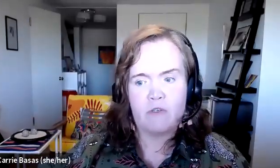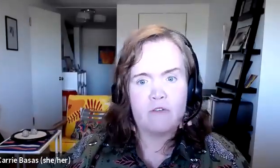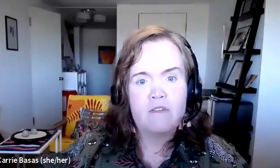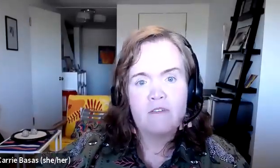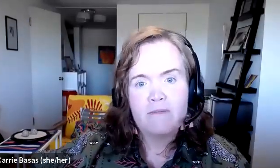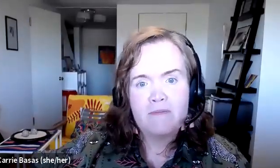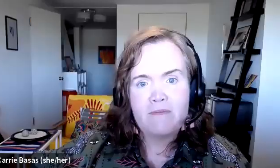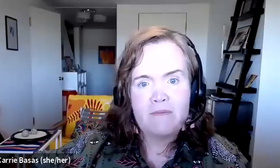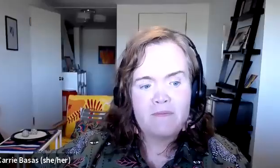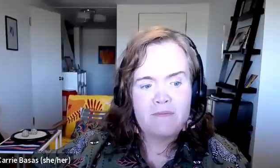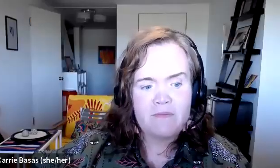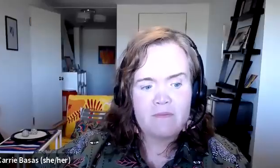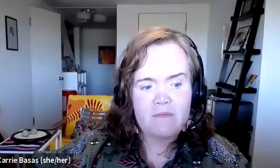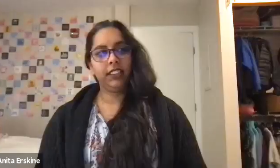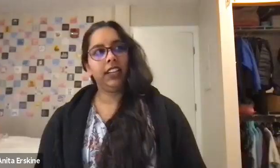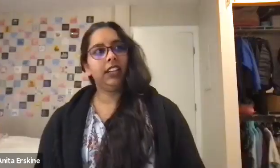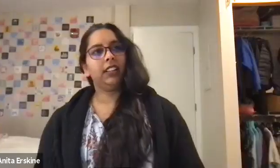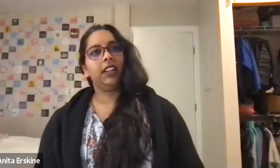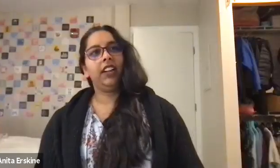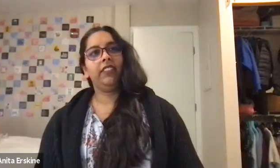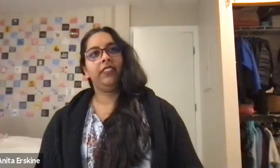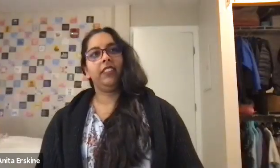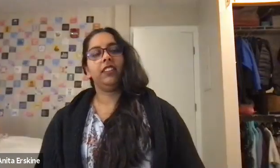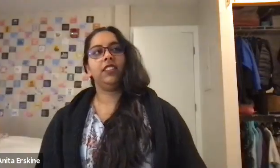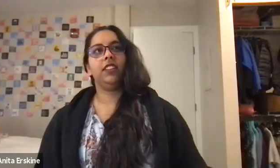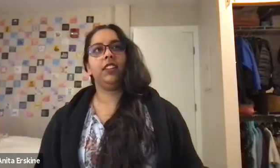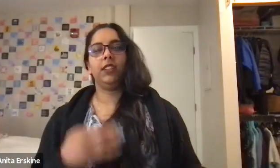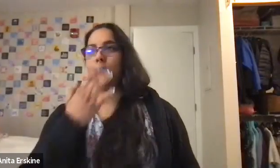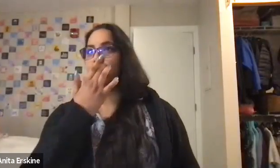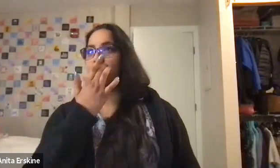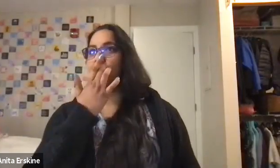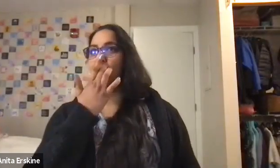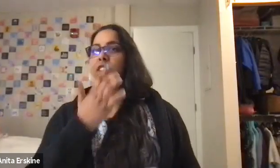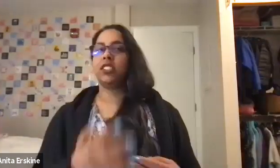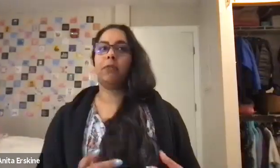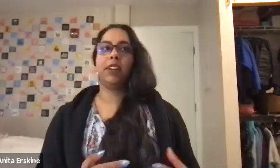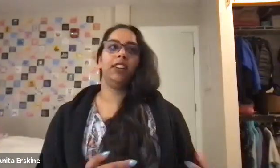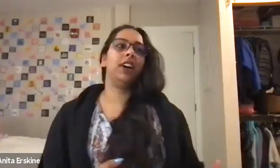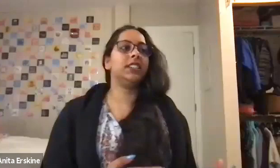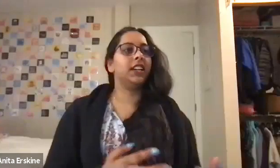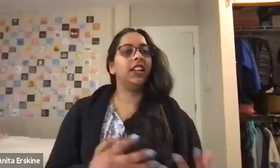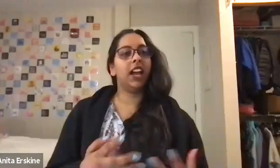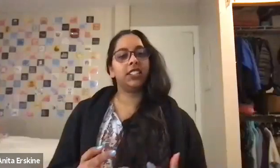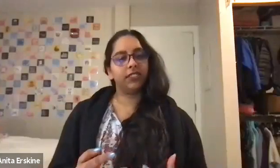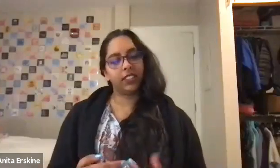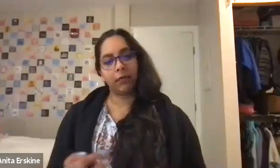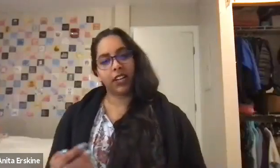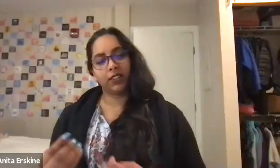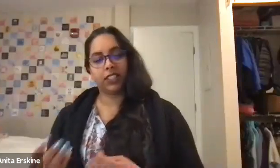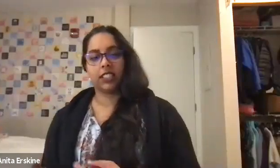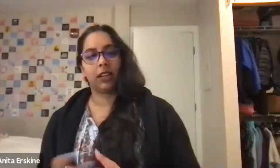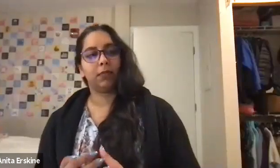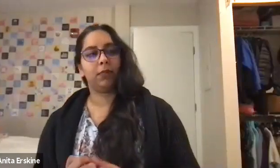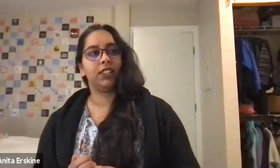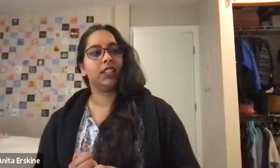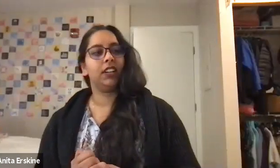those people? I think if you are somebody who has a connection with somebody who's